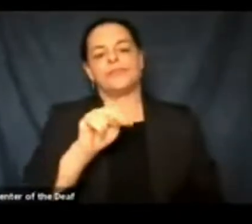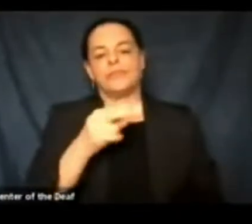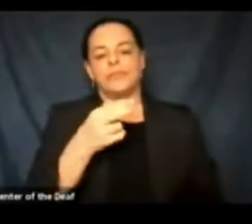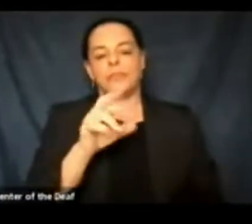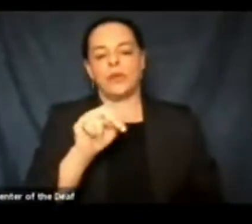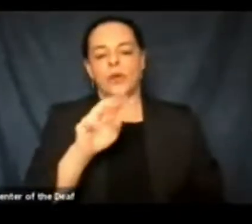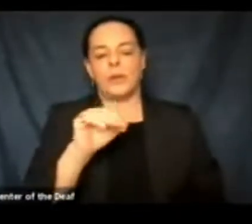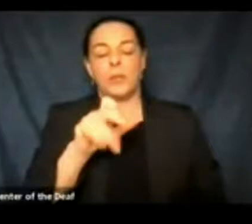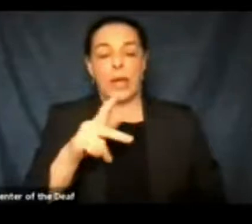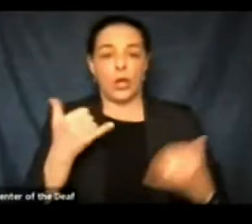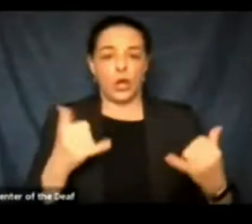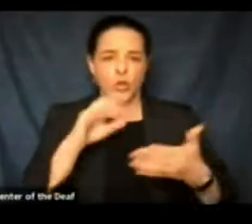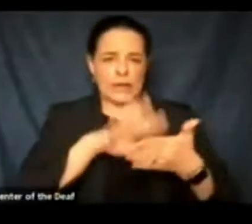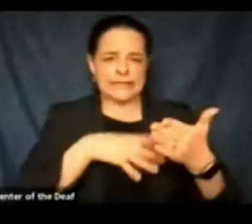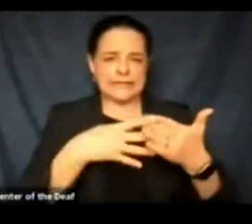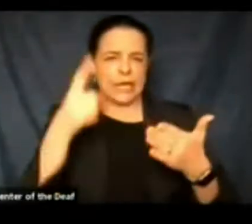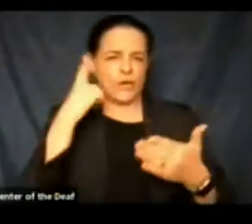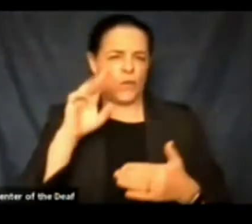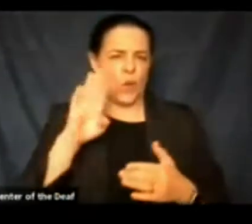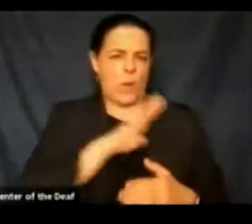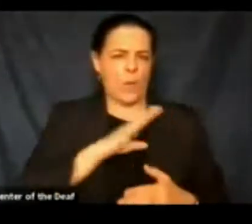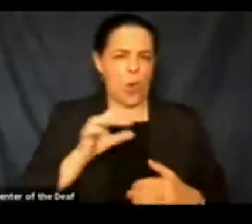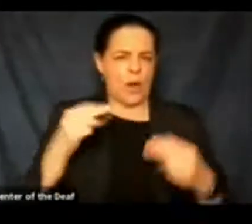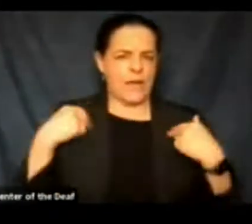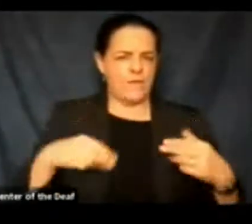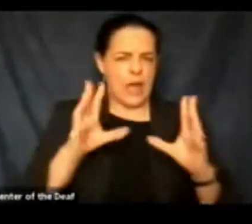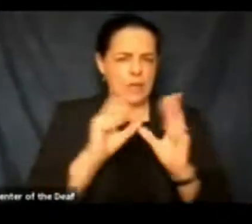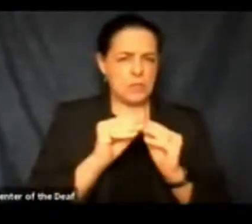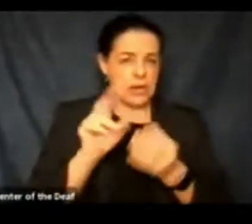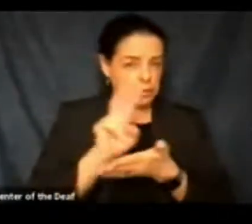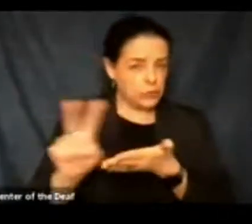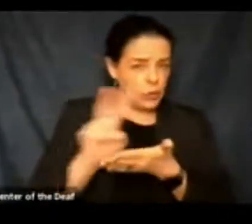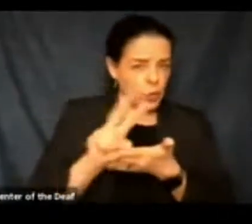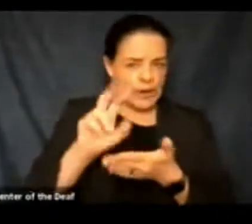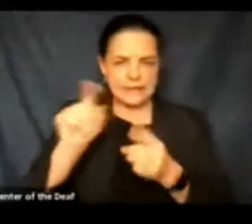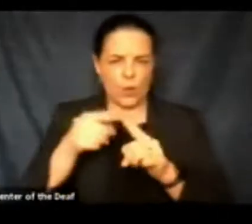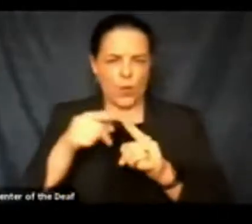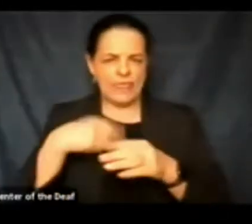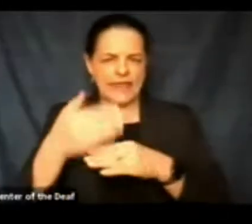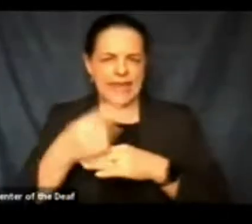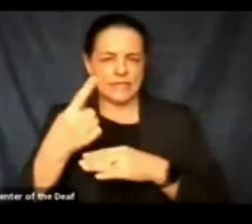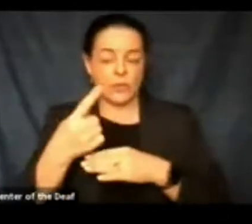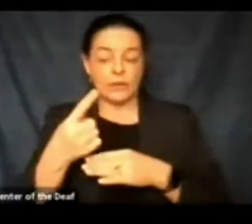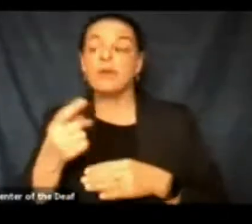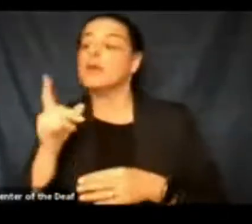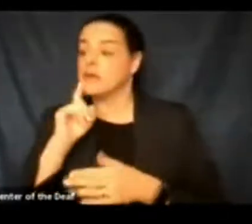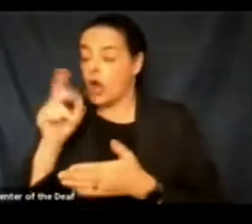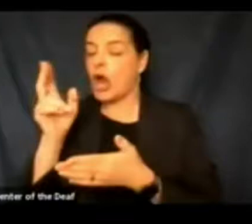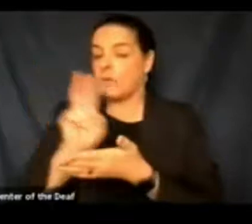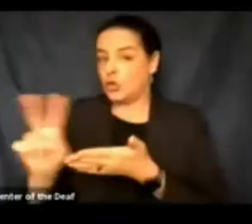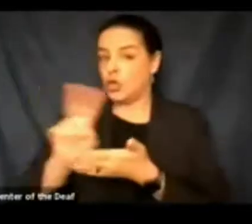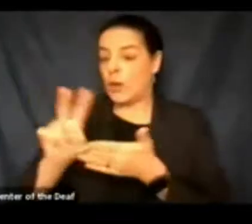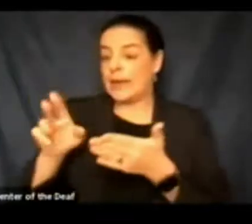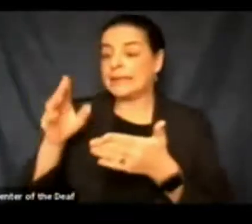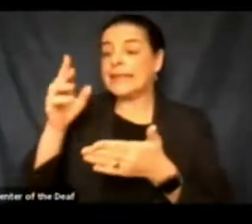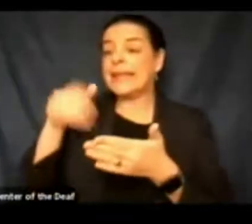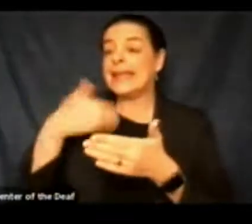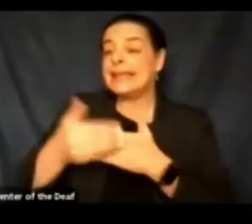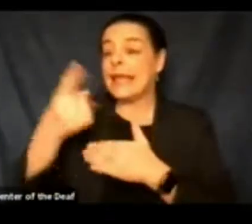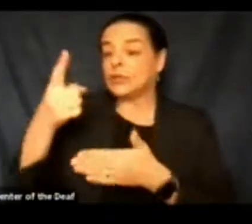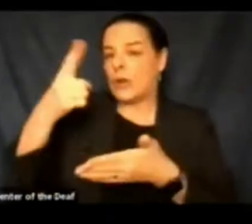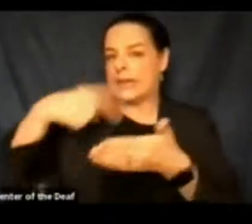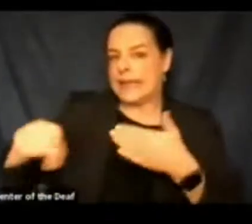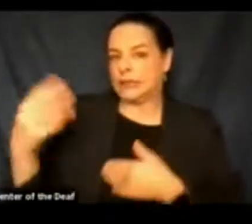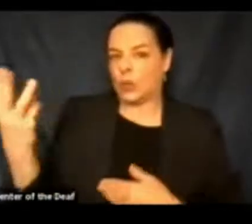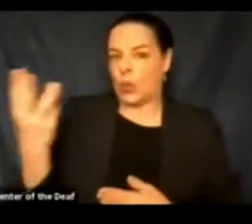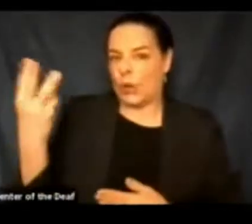current schedule for the Board of Health meetings? Every 2 weeks, and when is the next one? They're every 2 weeks, and the next one will be next Wednesday